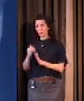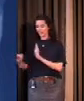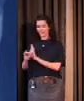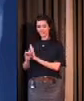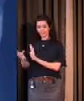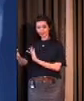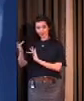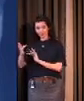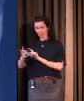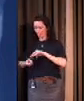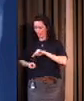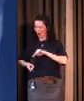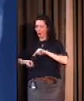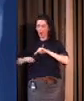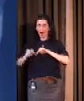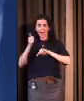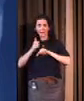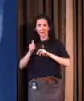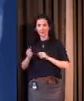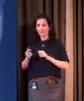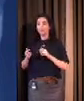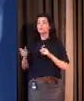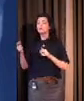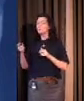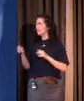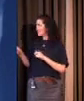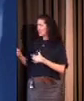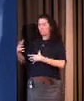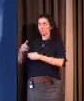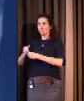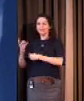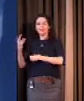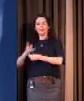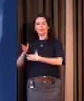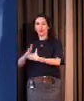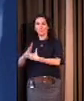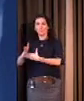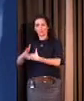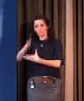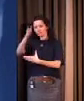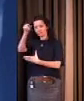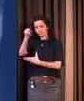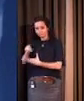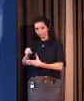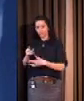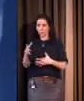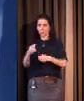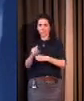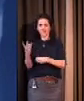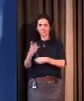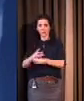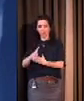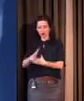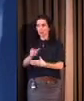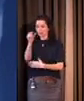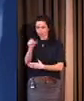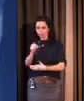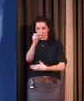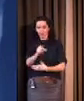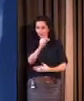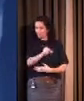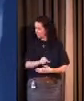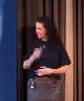cases identified each day, smoothed out over a 7-day average. You can see that we're ahead of any point